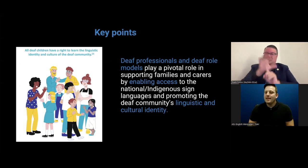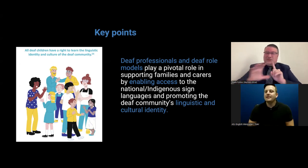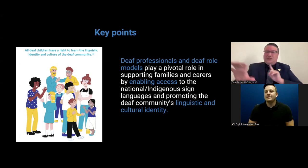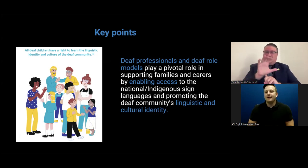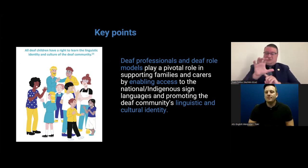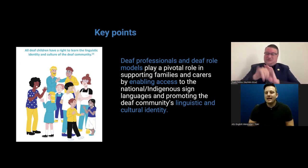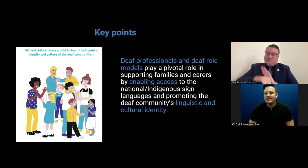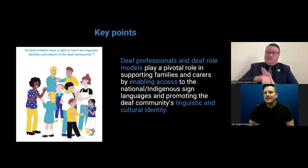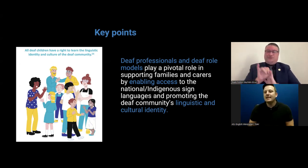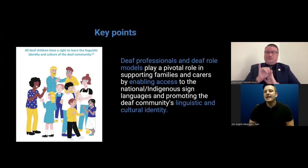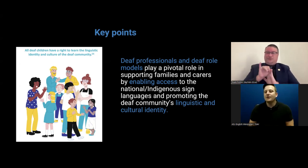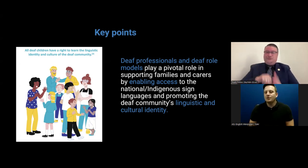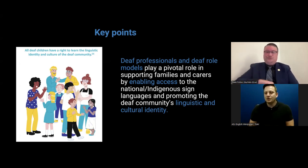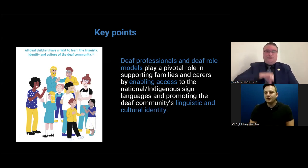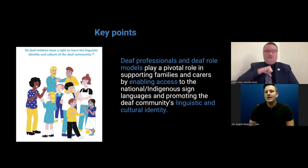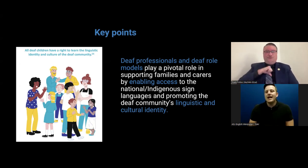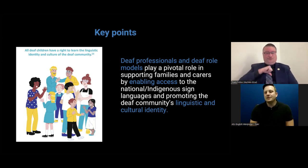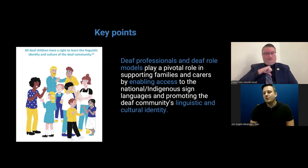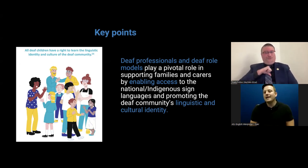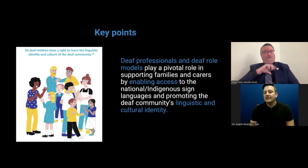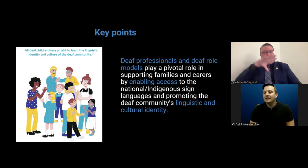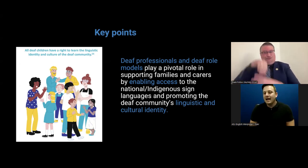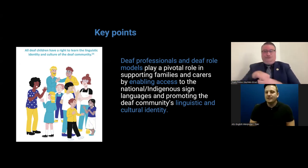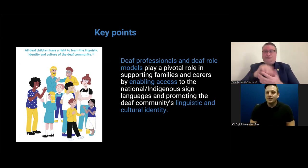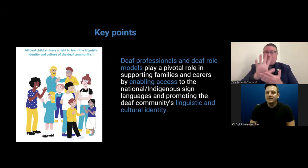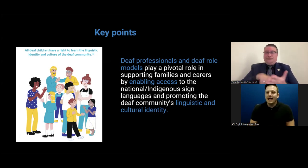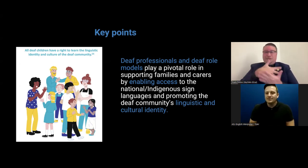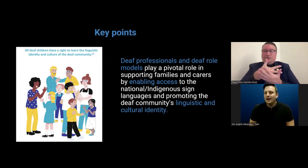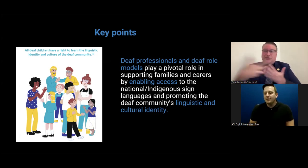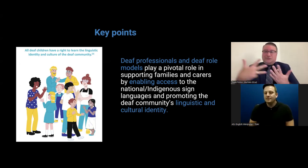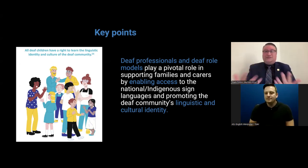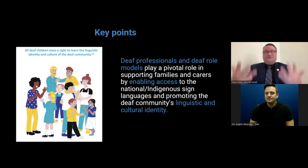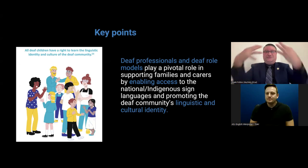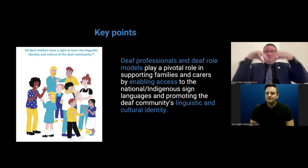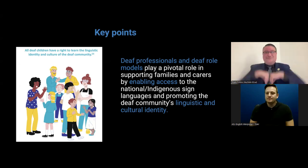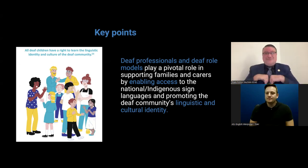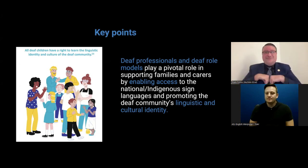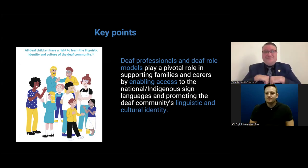then developing identity and culture and growing into that vision as well.